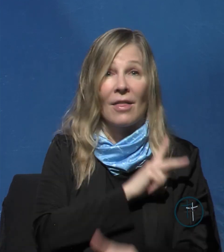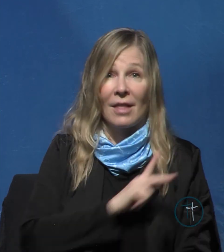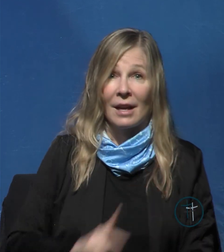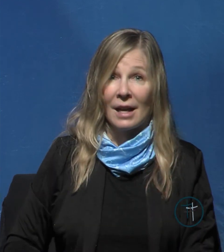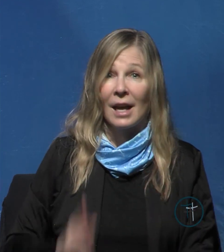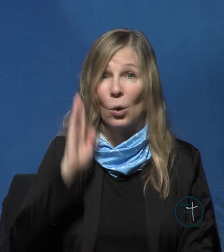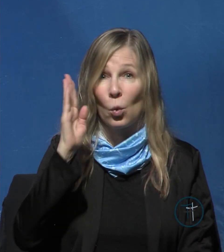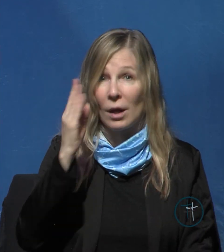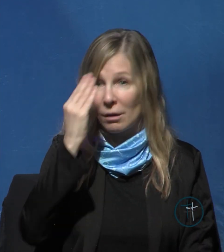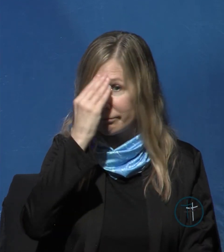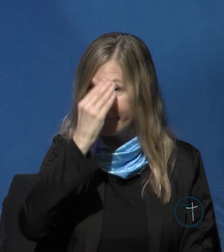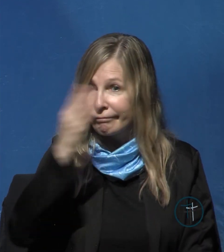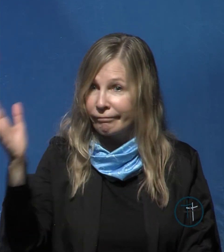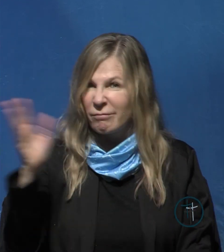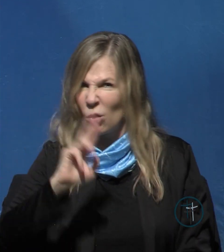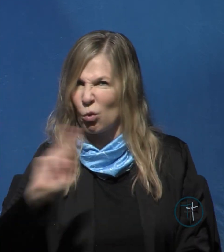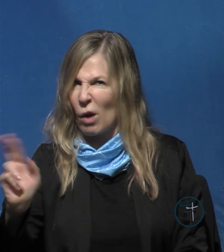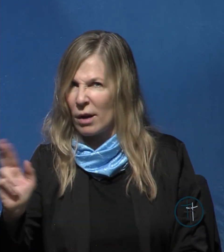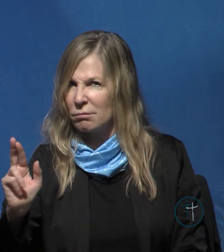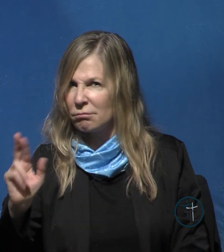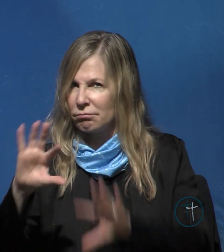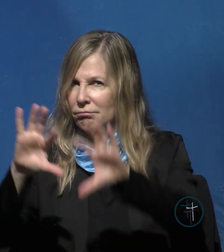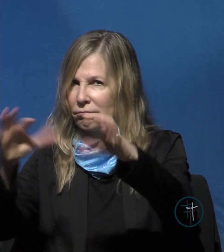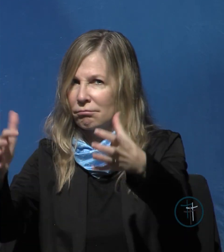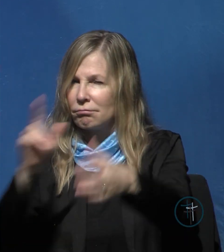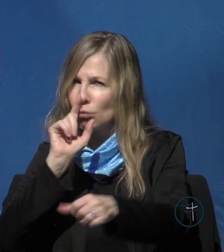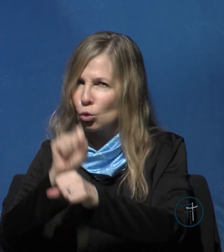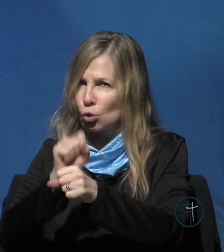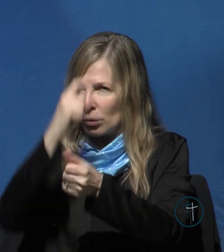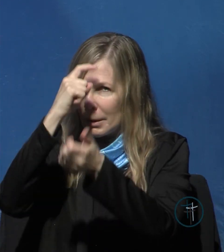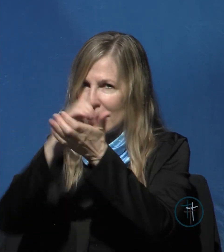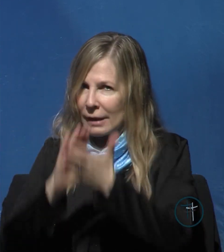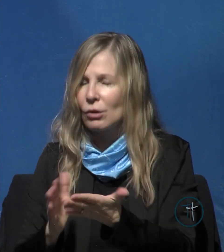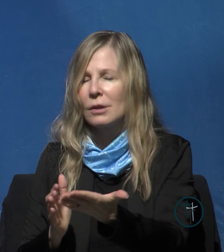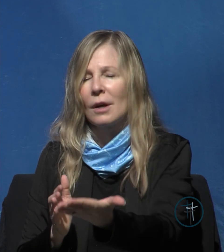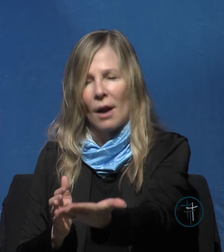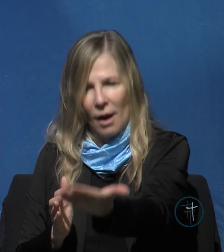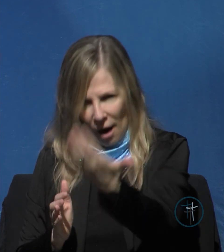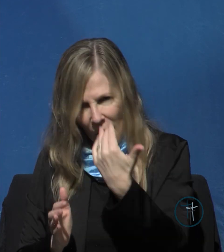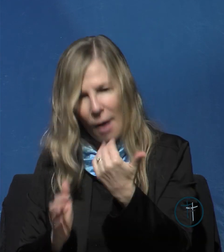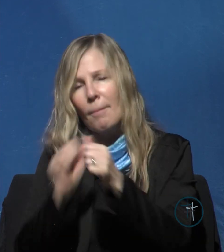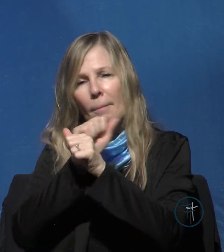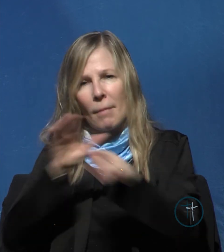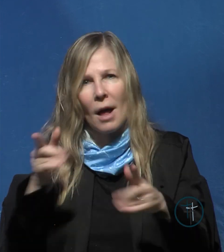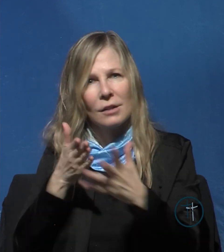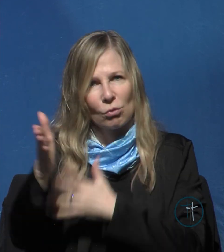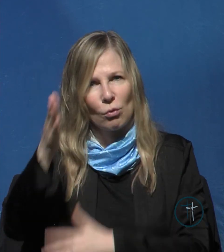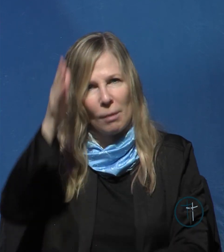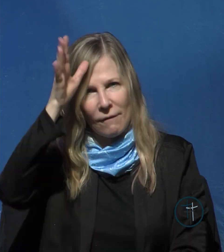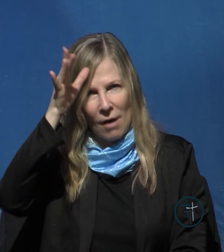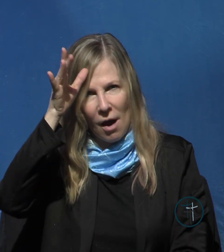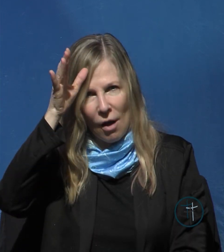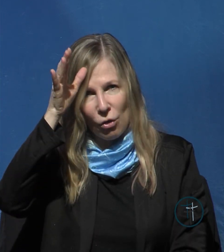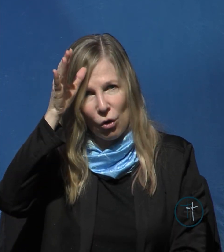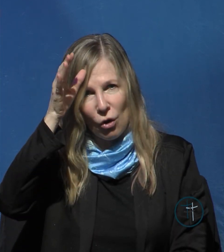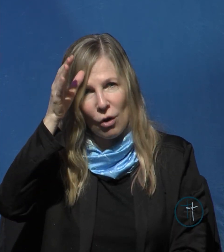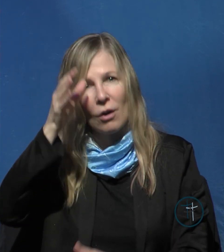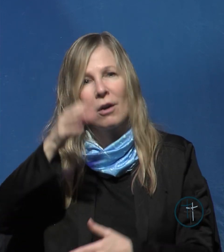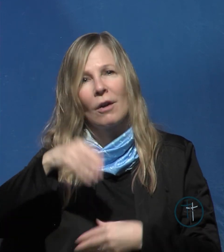his right, the true believers, come, you who are blessed of my Father, inherit the kingdom prepared for